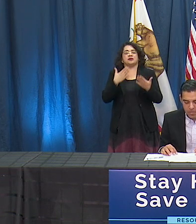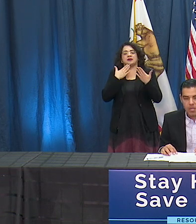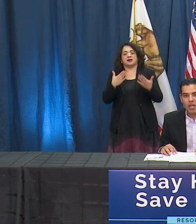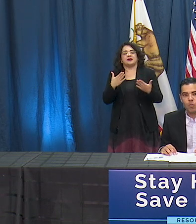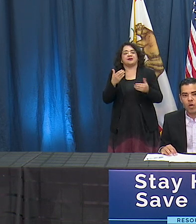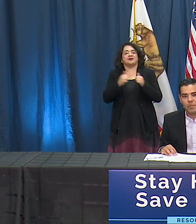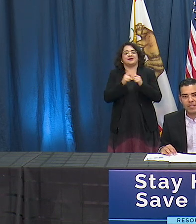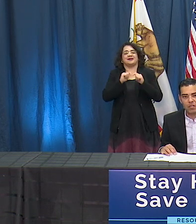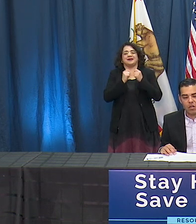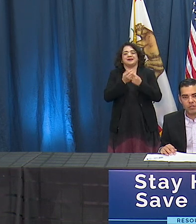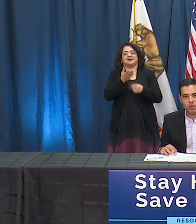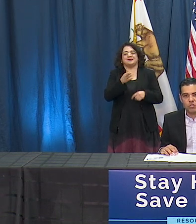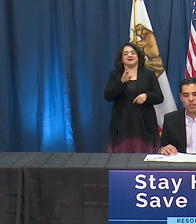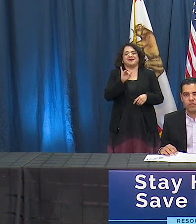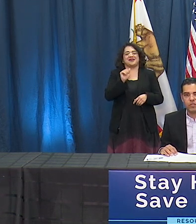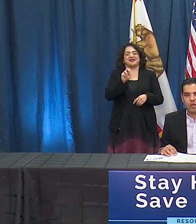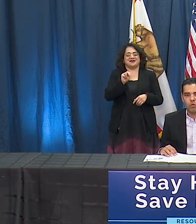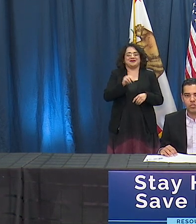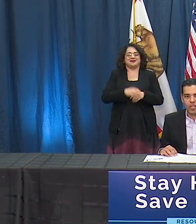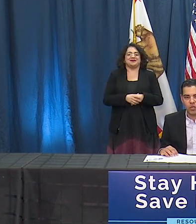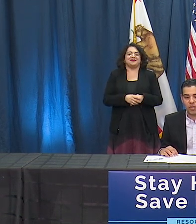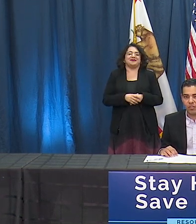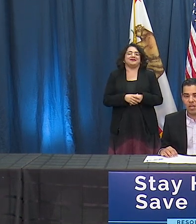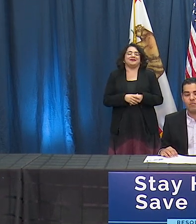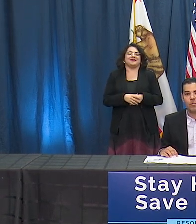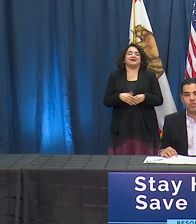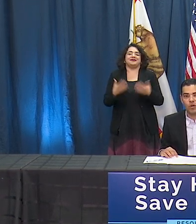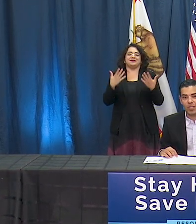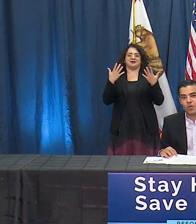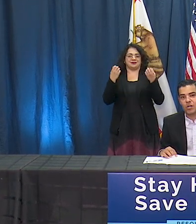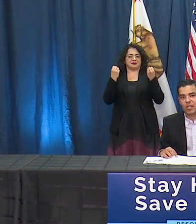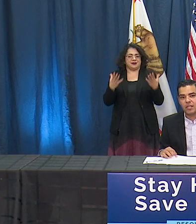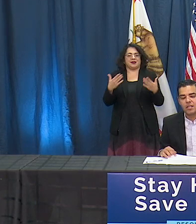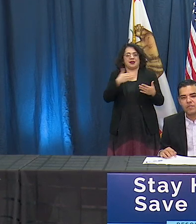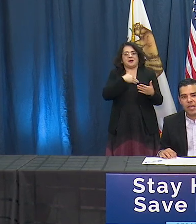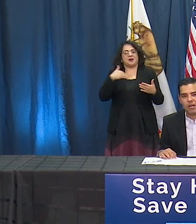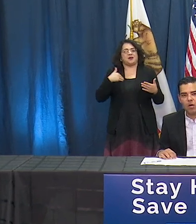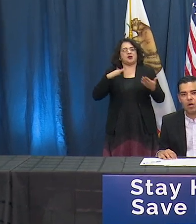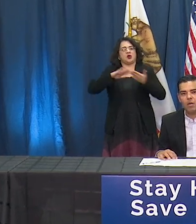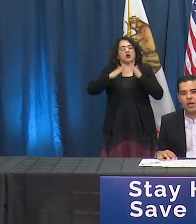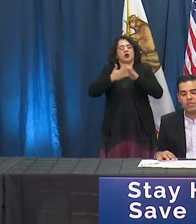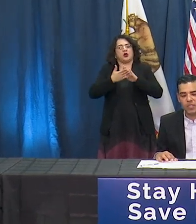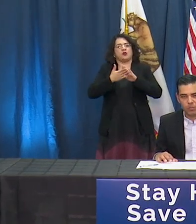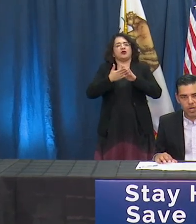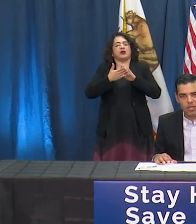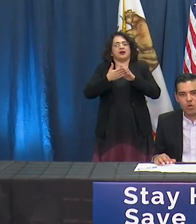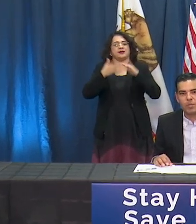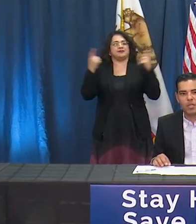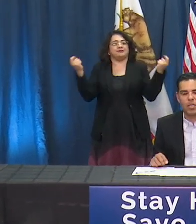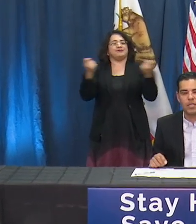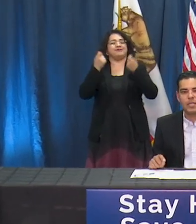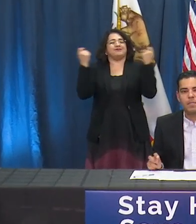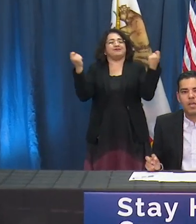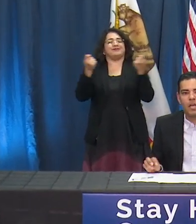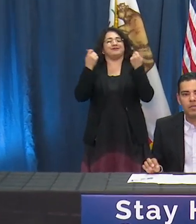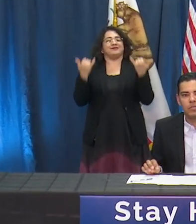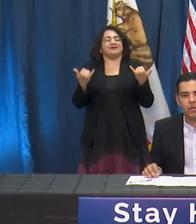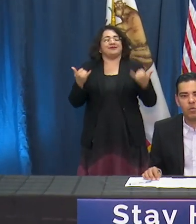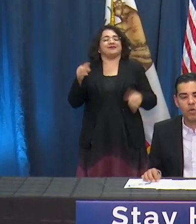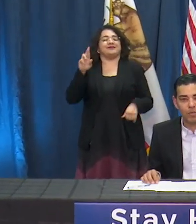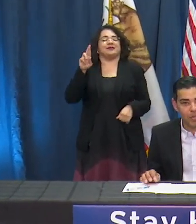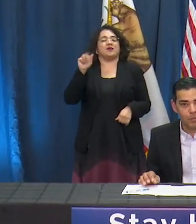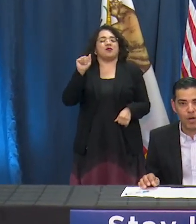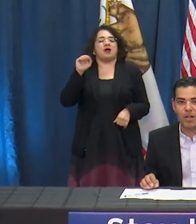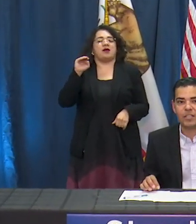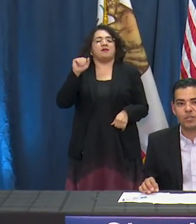them. I want to begin also just wishing, I know we have a lot of members of our community that are celebrating Ramadan. And